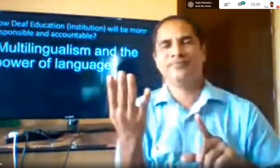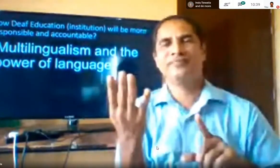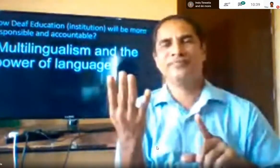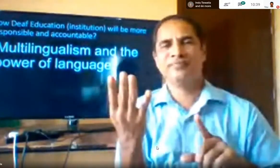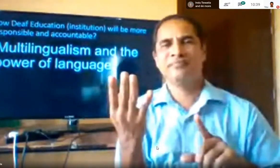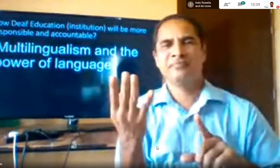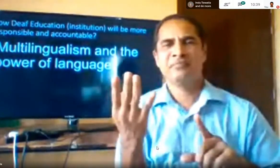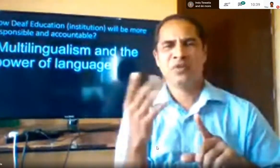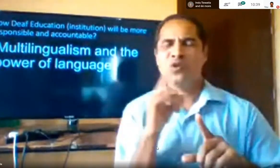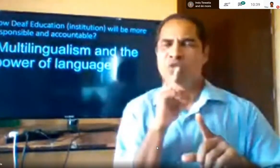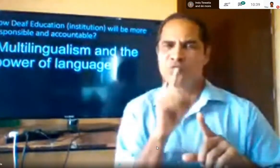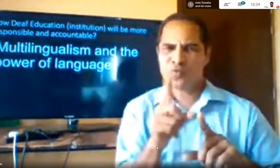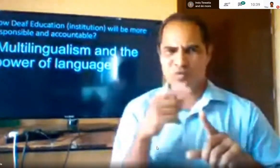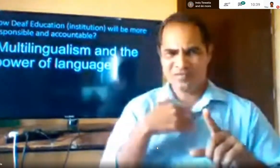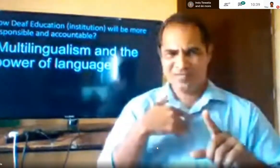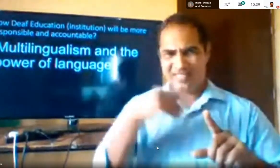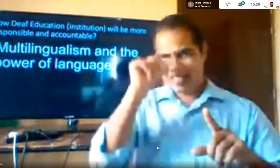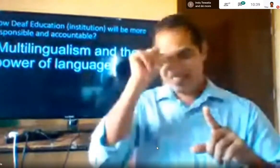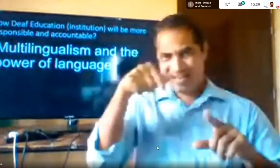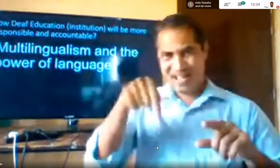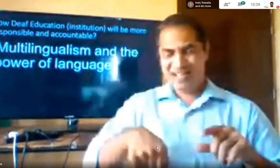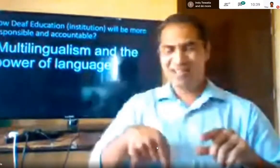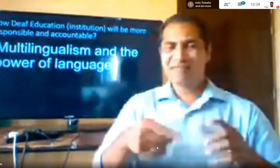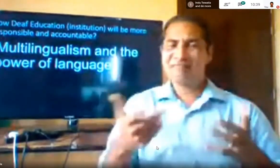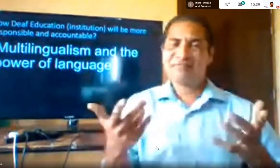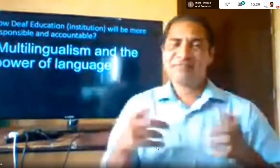There are many languages. True.